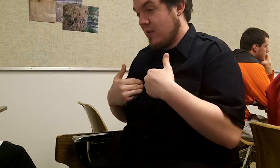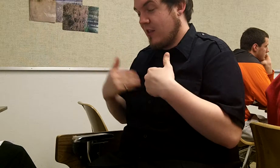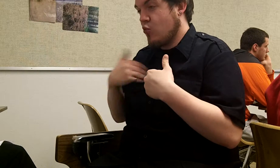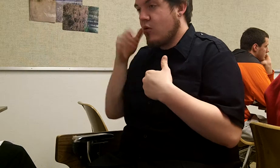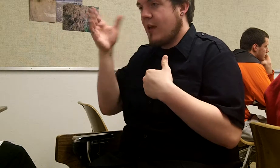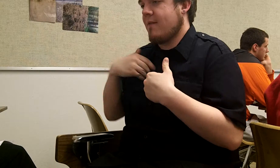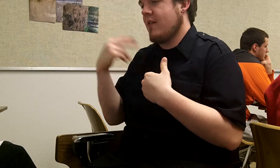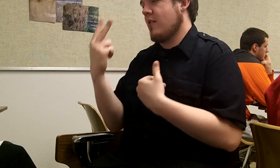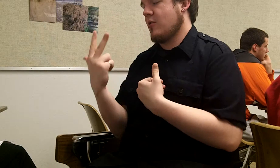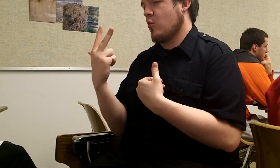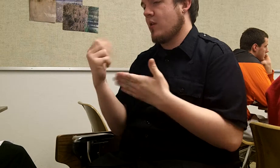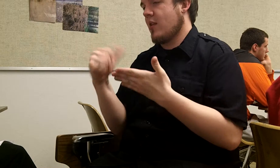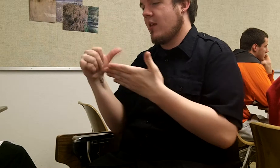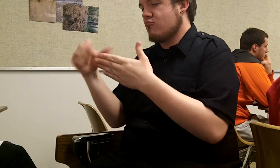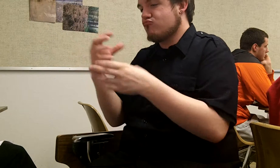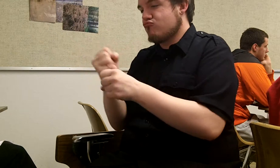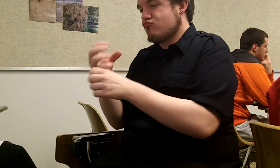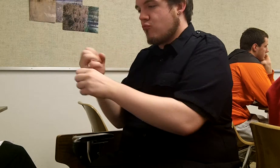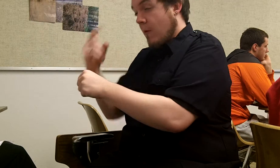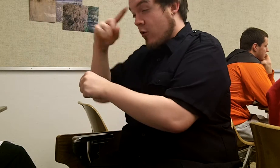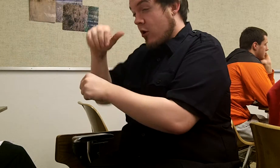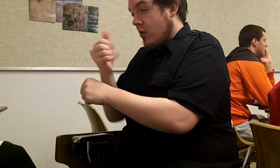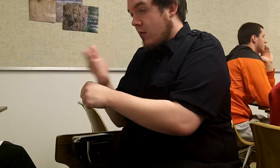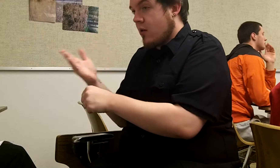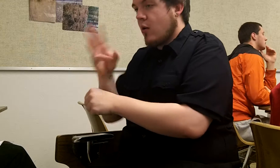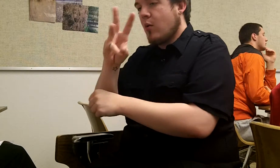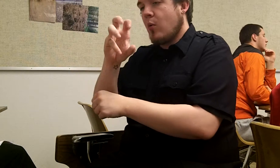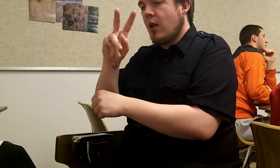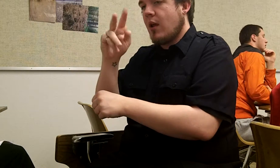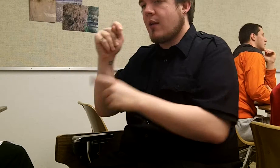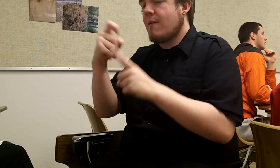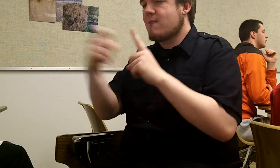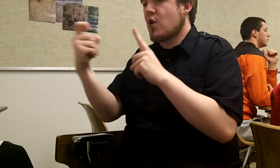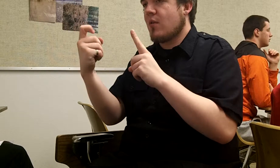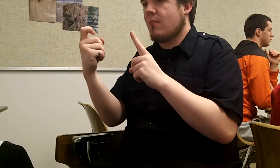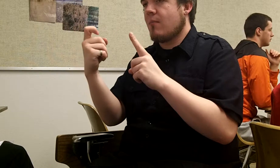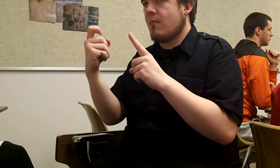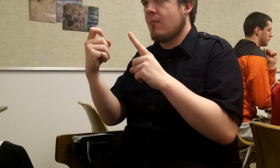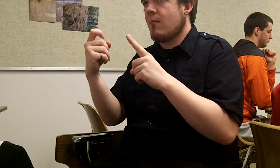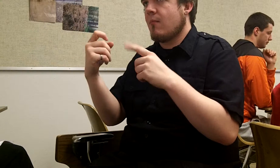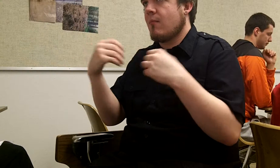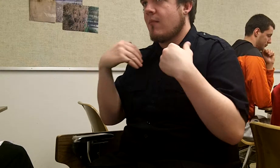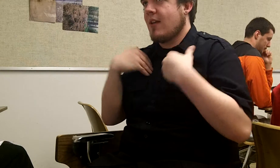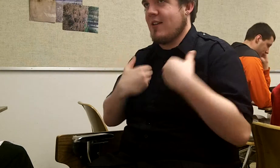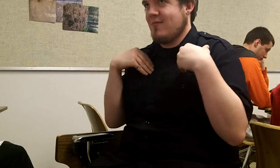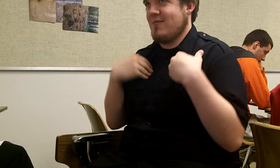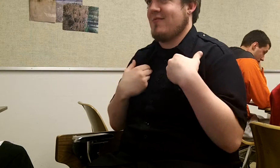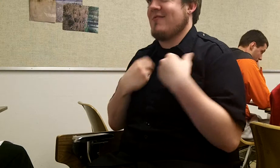something else. So WINT comes from vertebrates. I can't remember what WNT. It's like